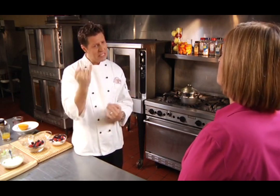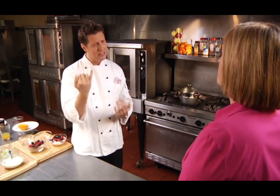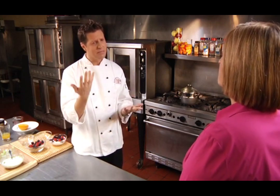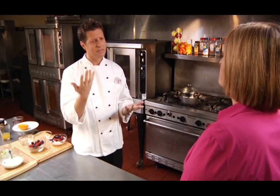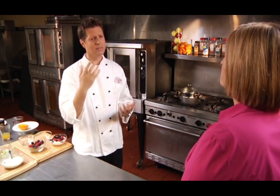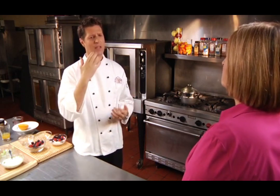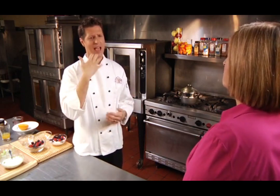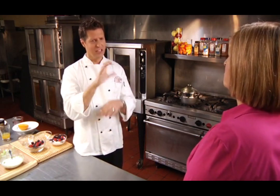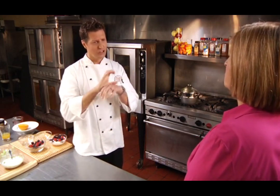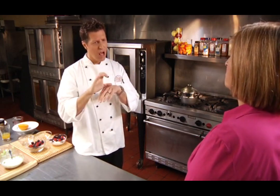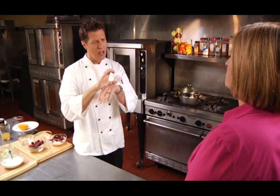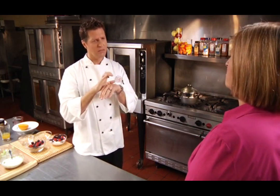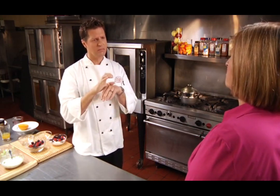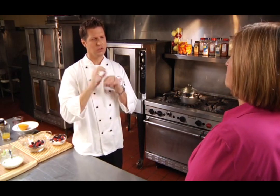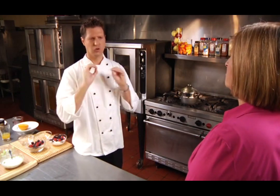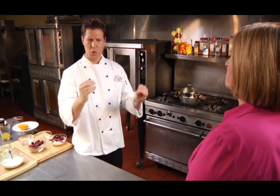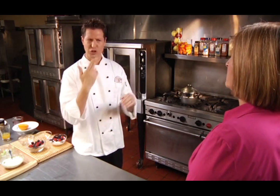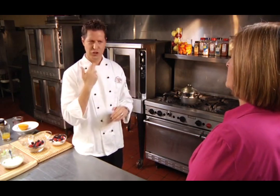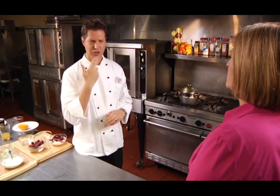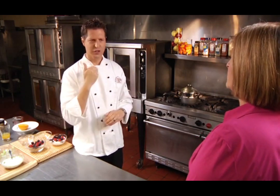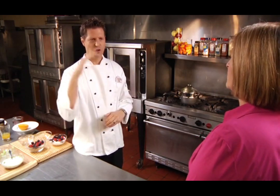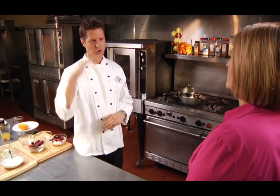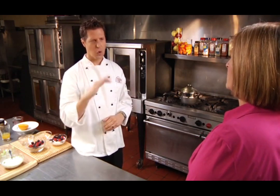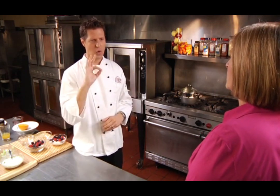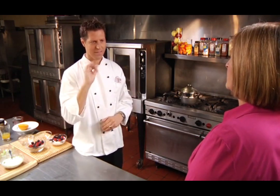How about a cup of sugar-free reduced fat hot chocolate?